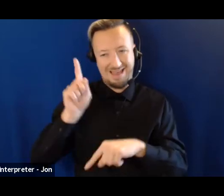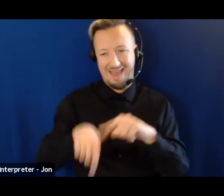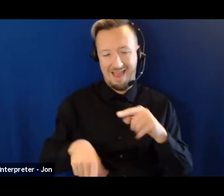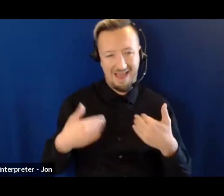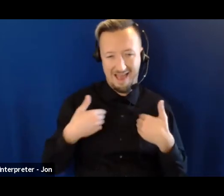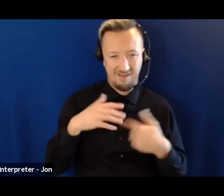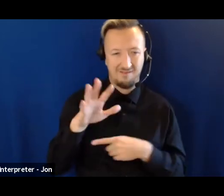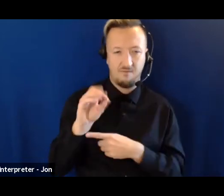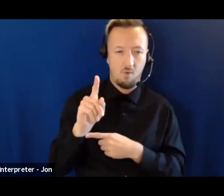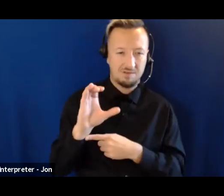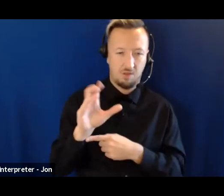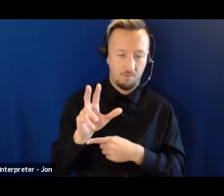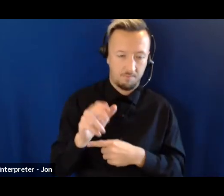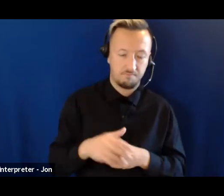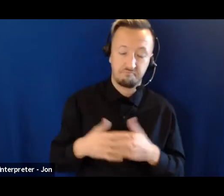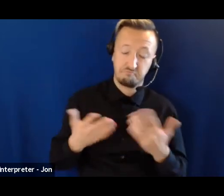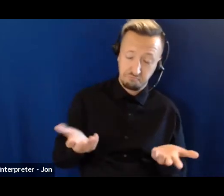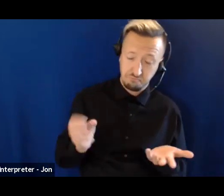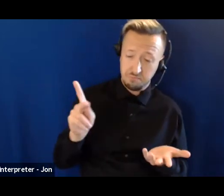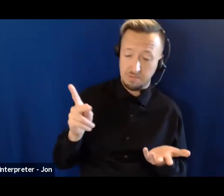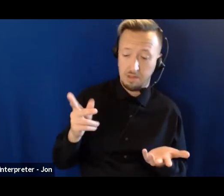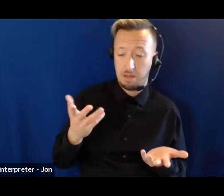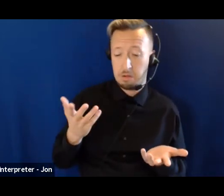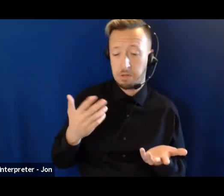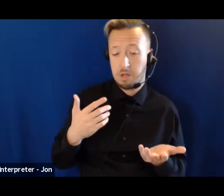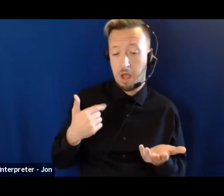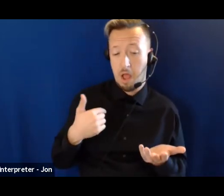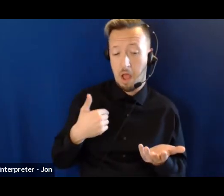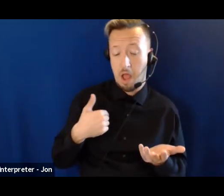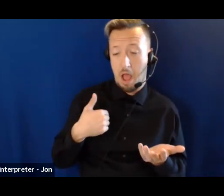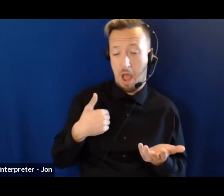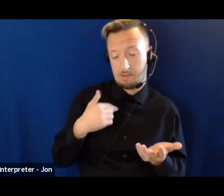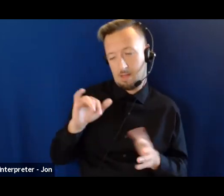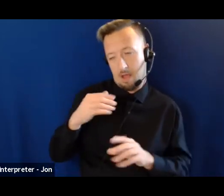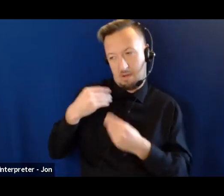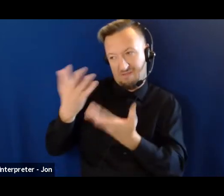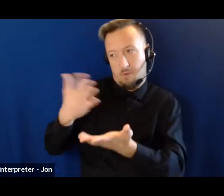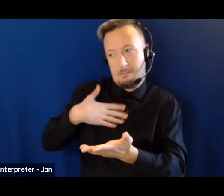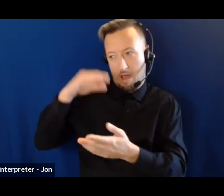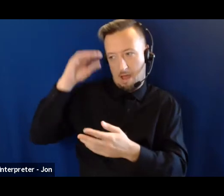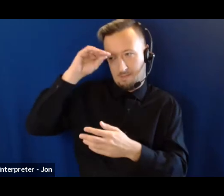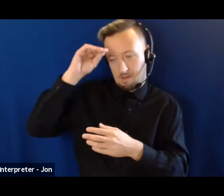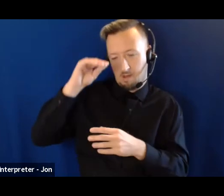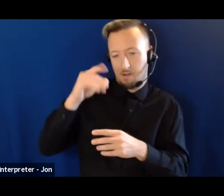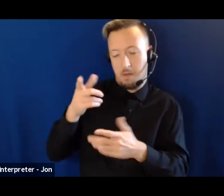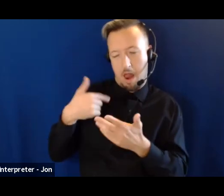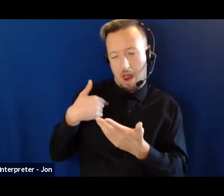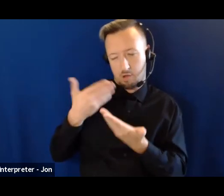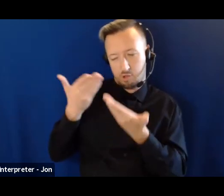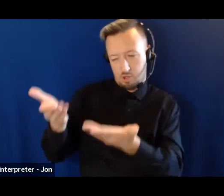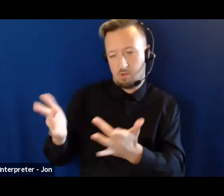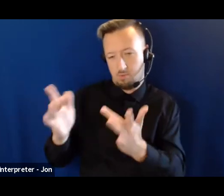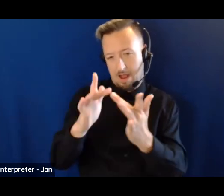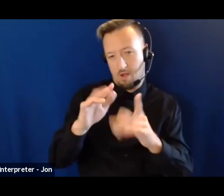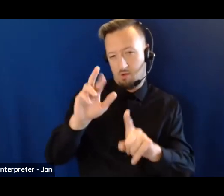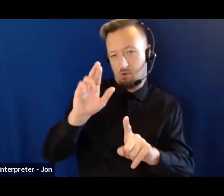is just my thoughts on this. I mean, I would definitely set up a time with Regina to go over this question.